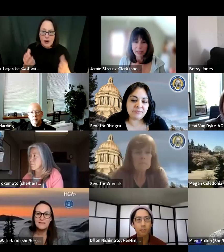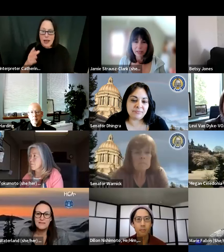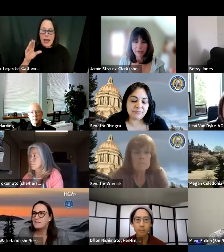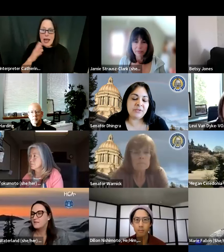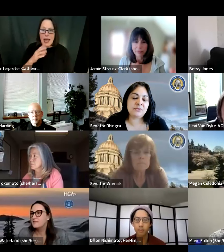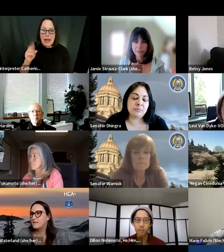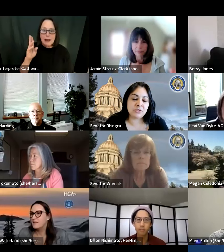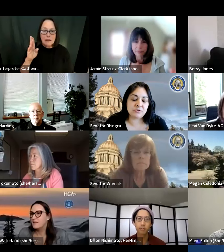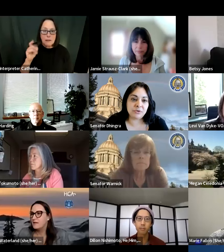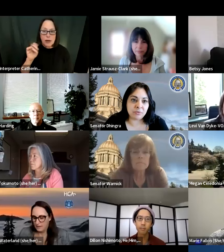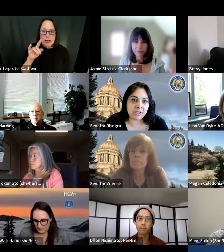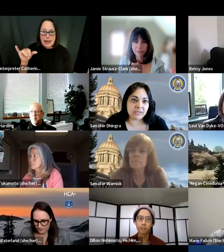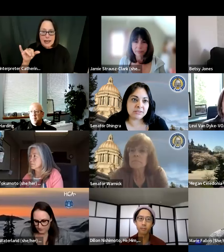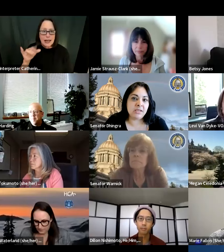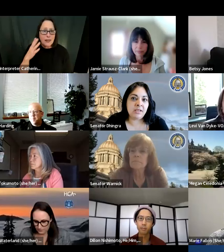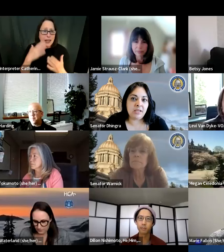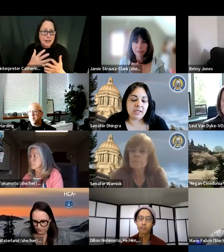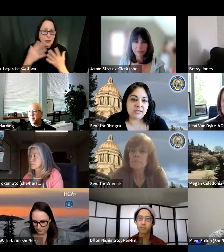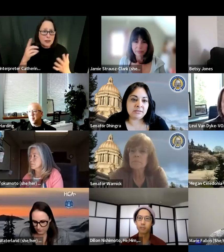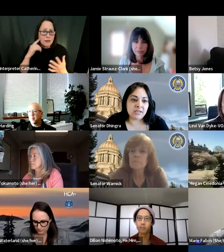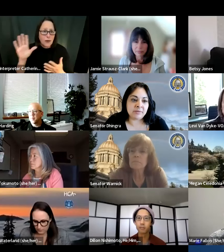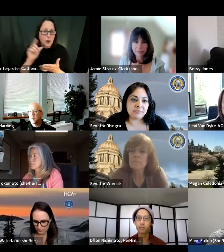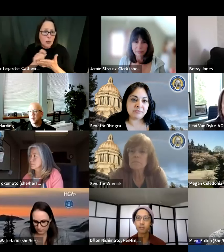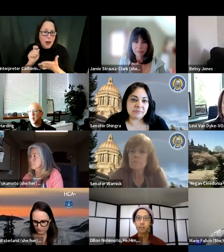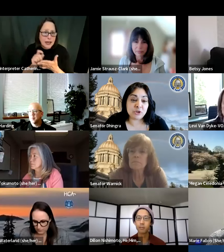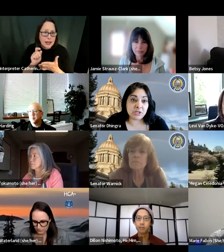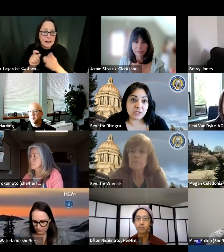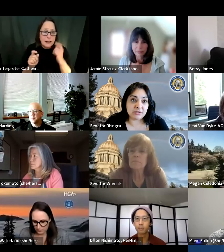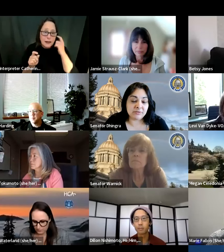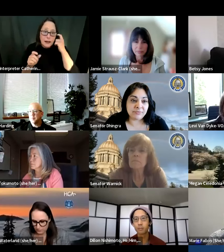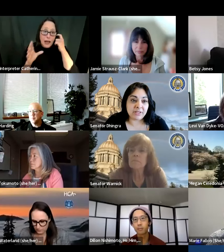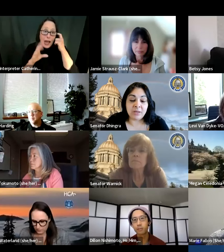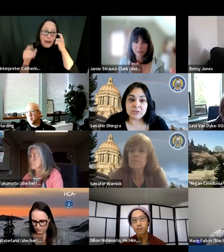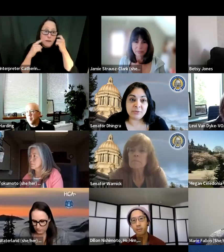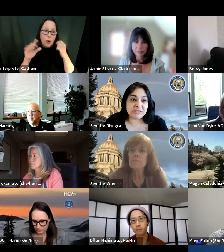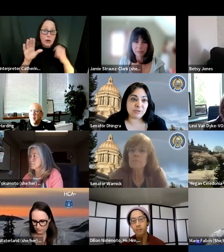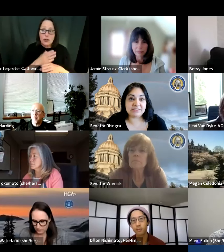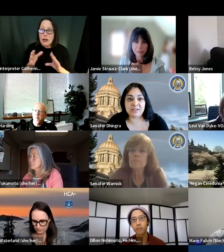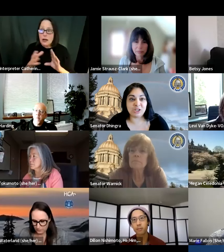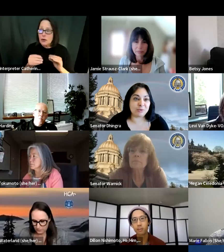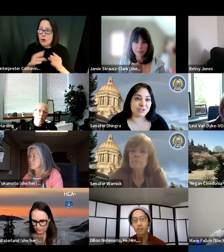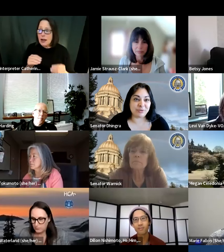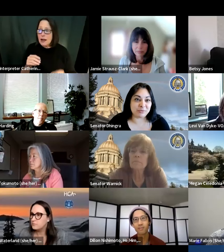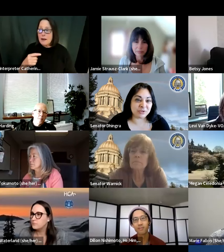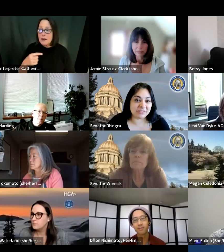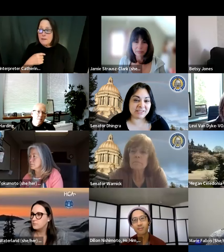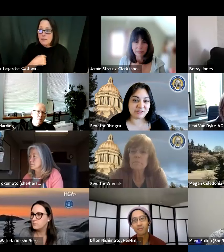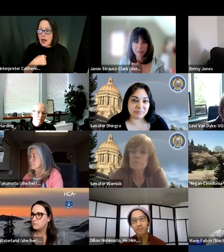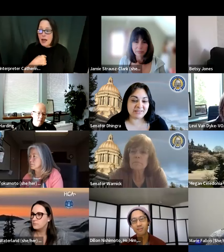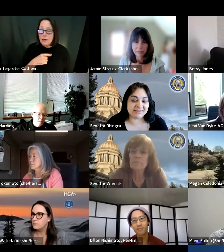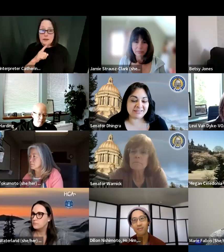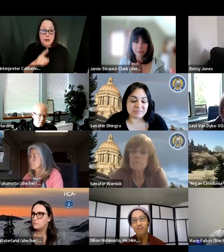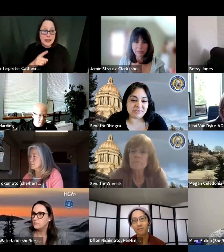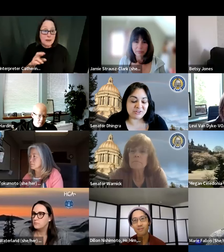Brittany, thank you so much for your writings and for sharing. I was going to be so excited to talk about all the great work we